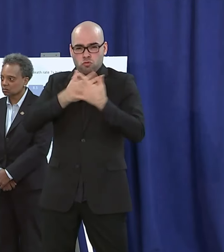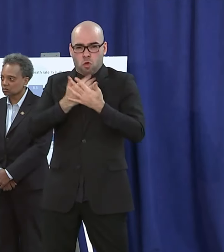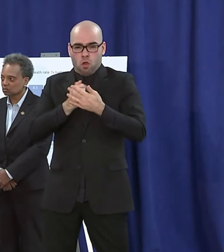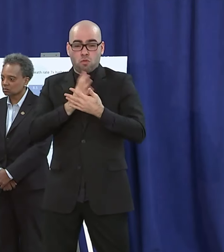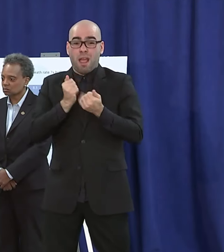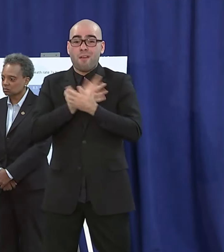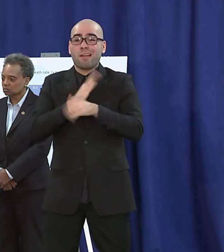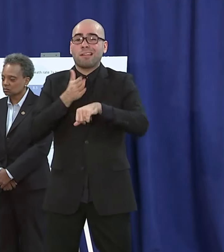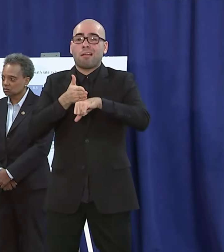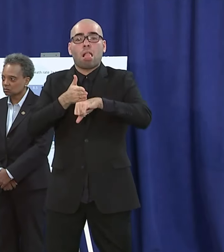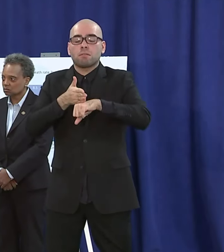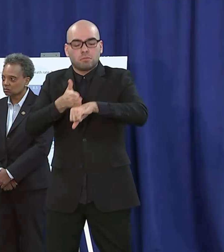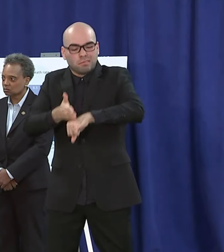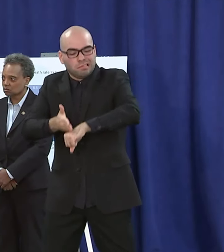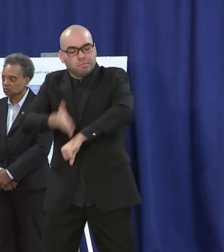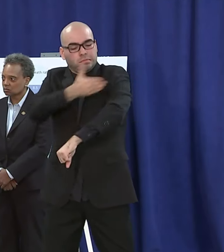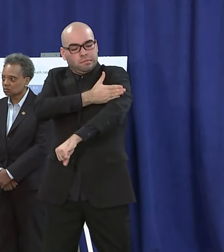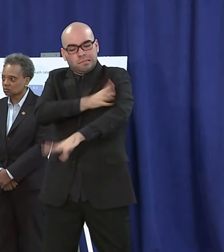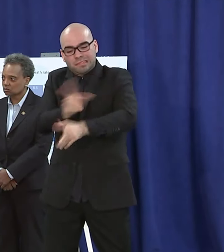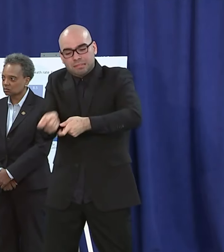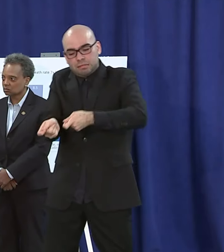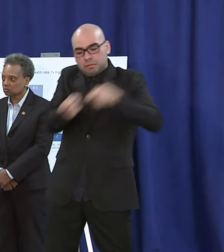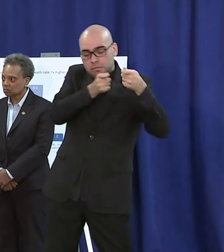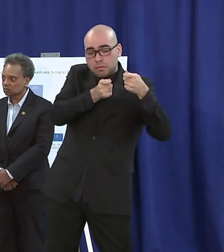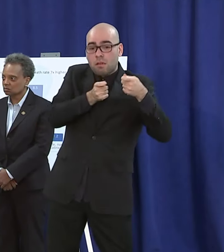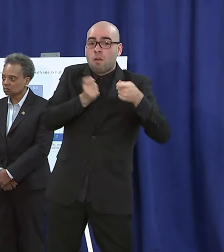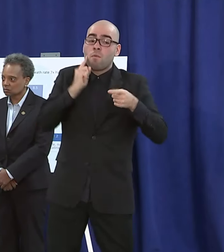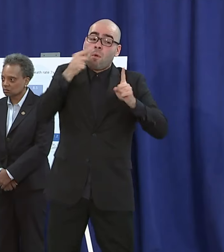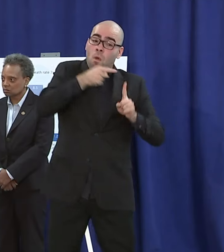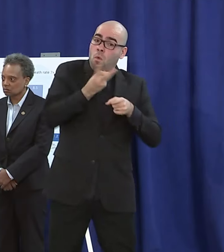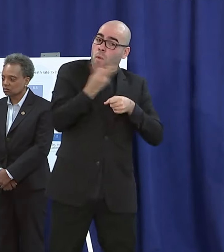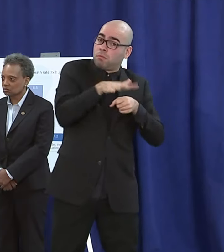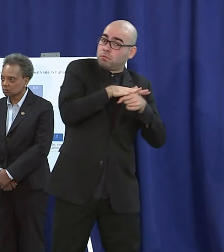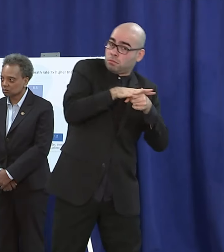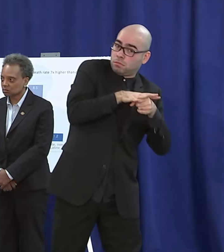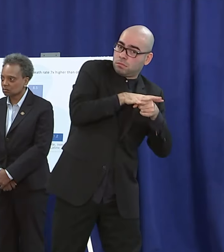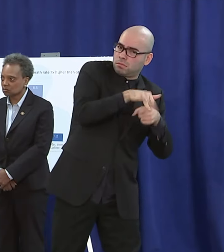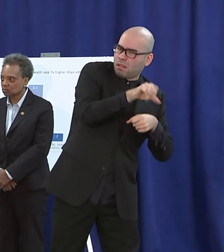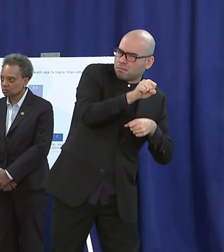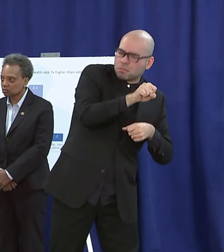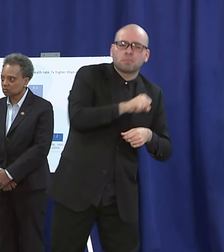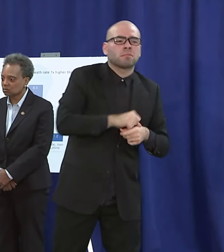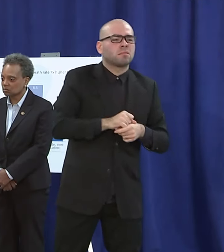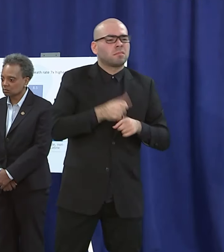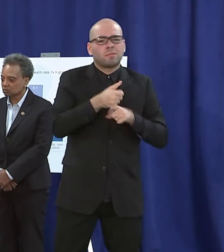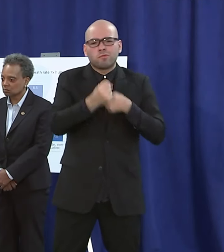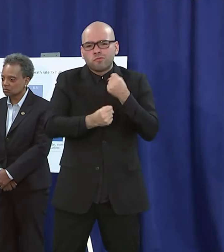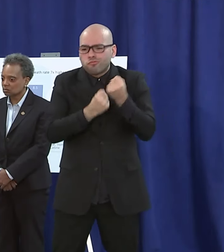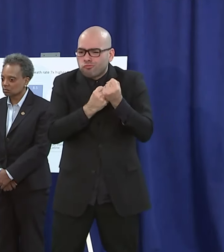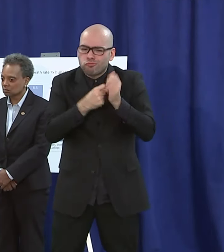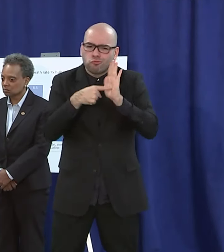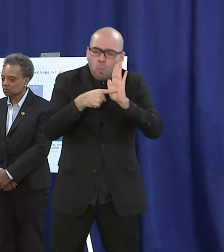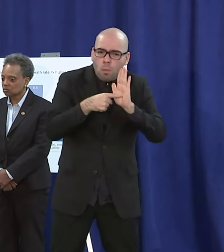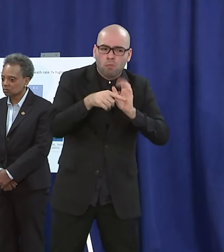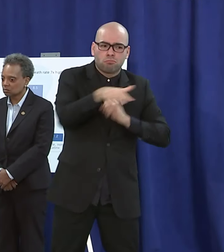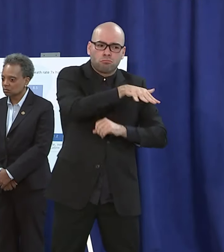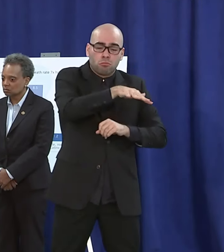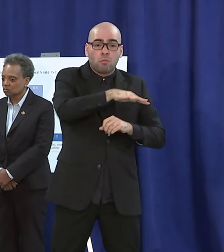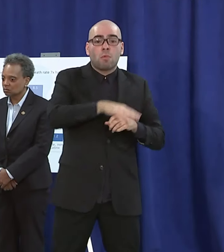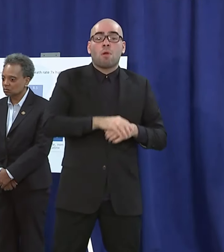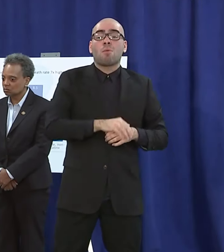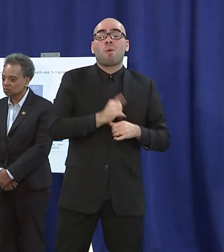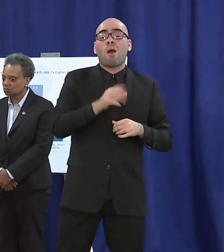on the critical metrics across our not only West Side target communities that represent 10, but the other